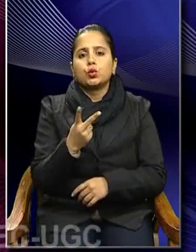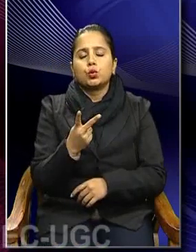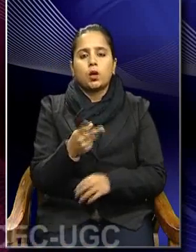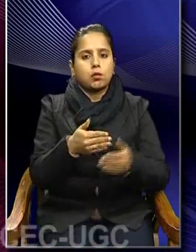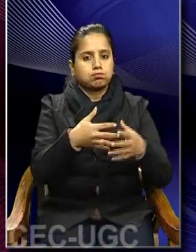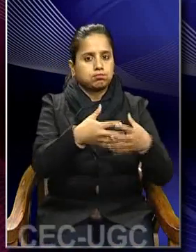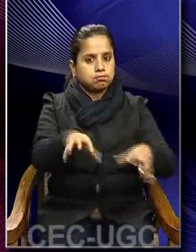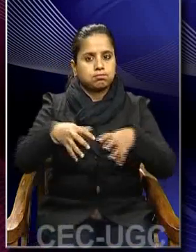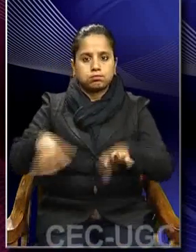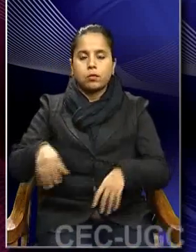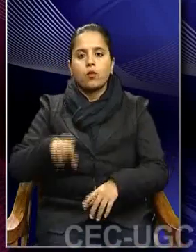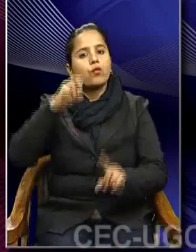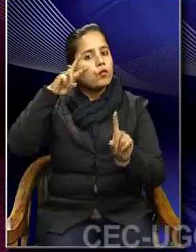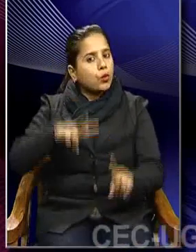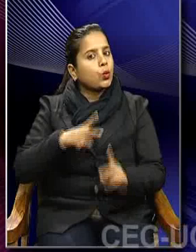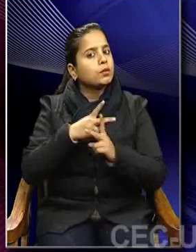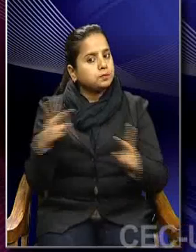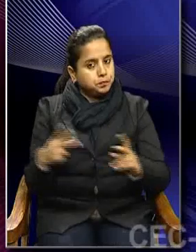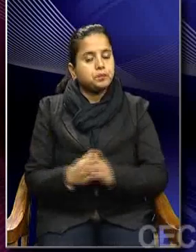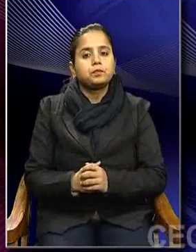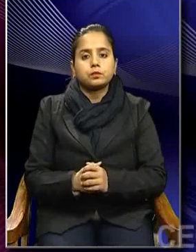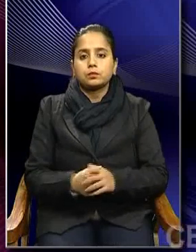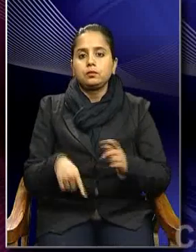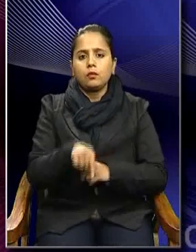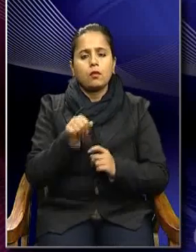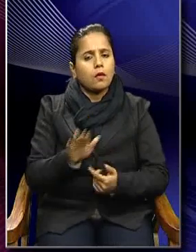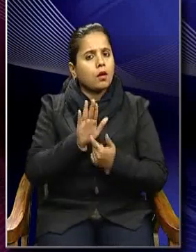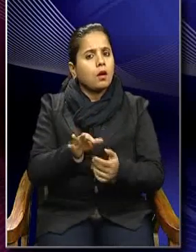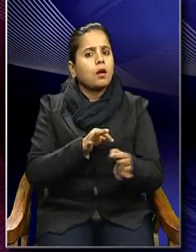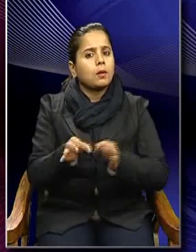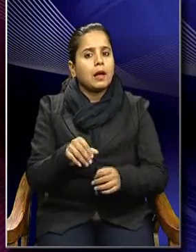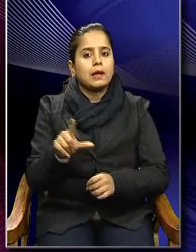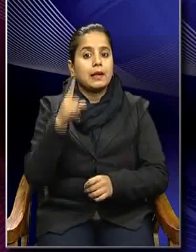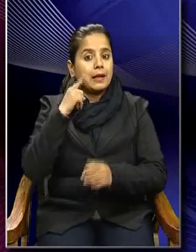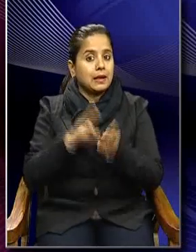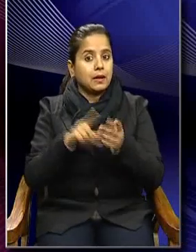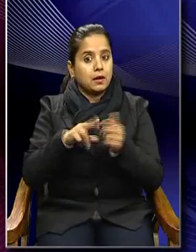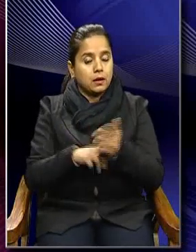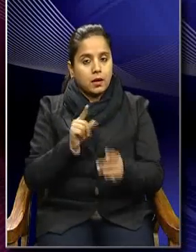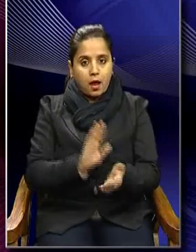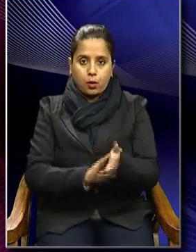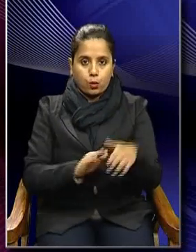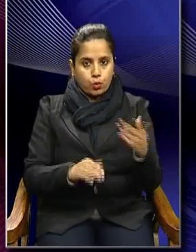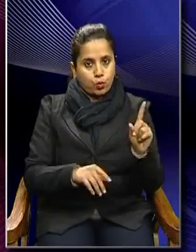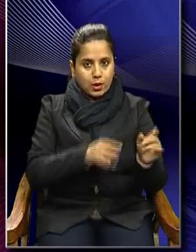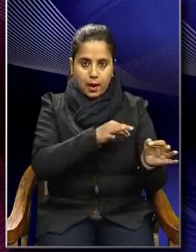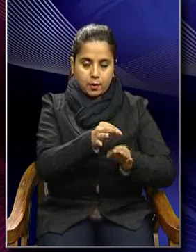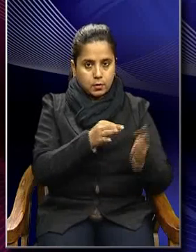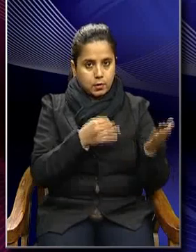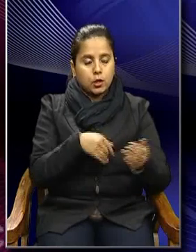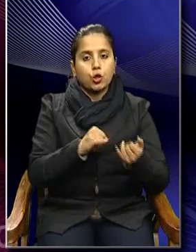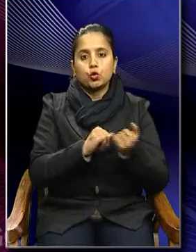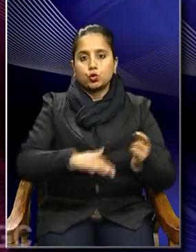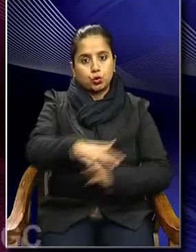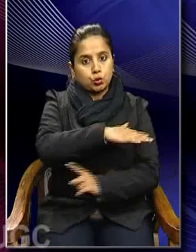divergent viewpoints articulated by Lenin on the one hand in terms of